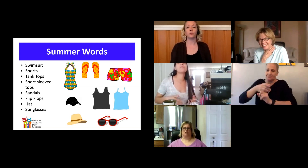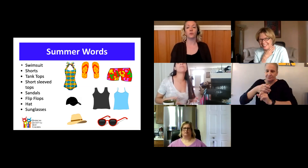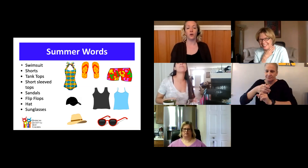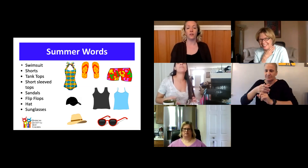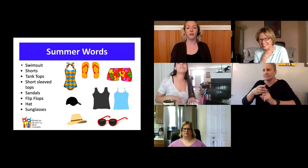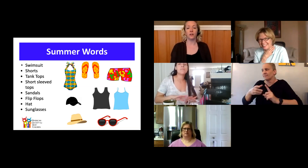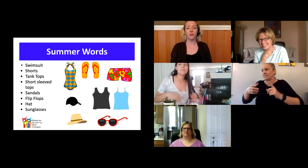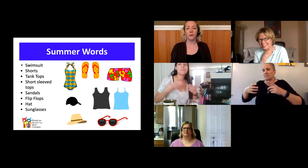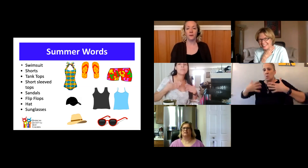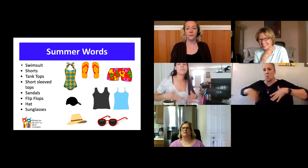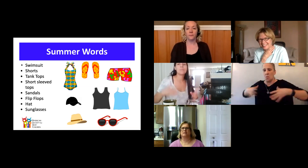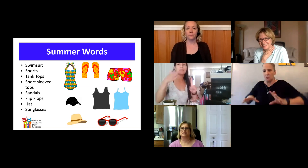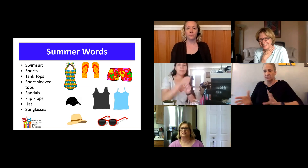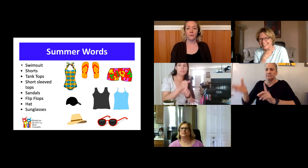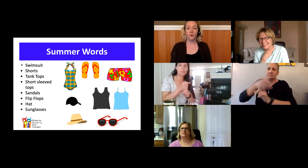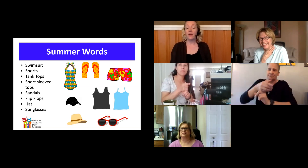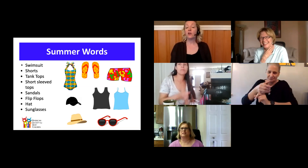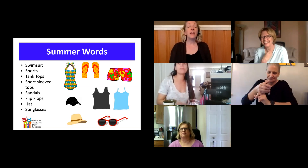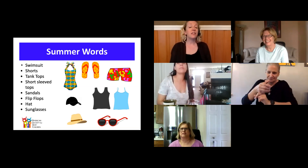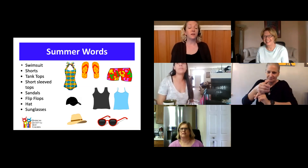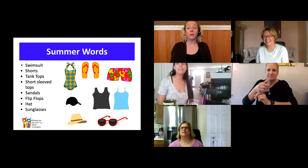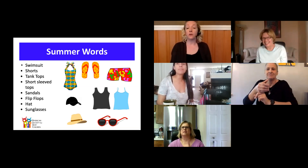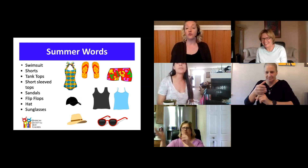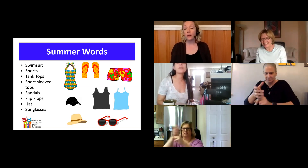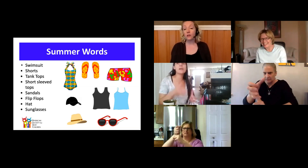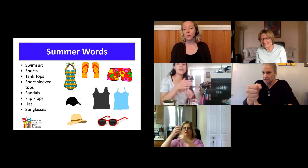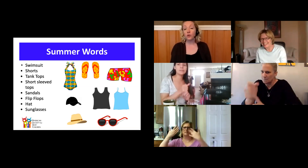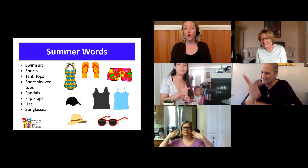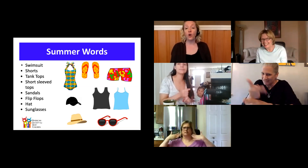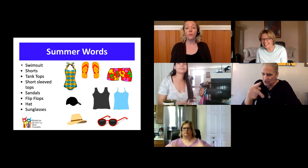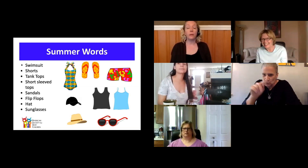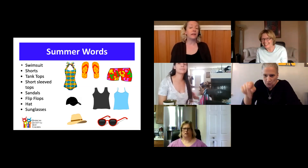know, and that could be anything, be it a dress you're putting on, be it any type of clothing you're putting on.